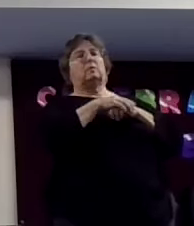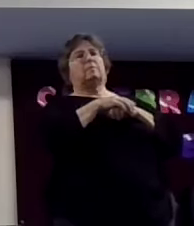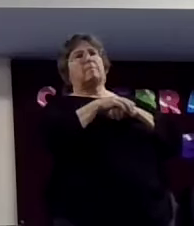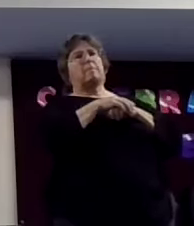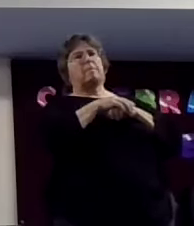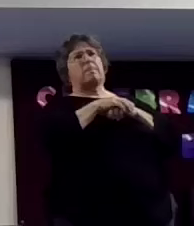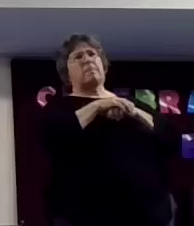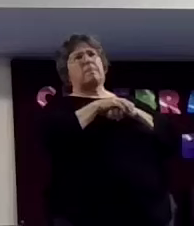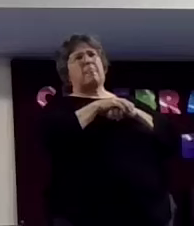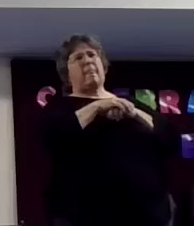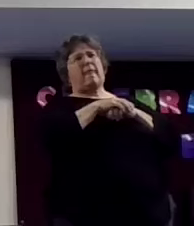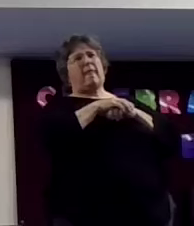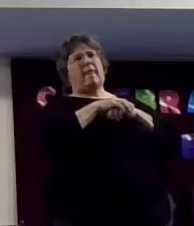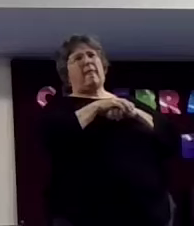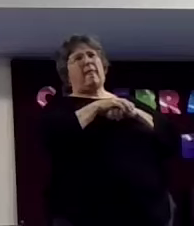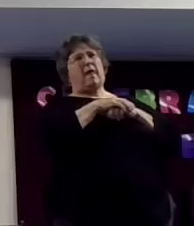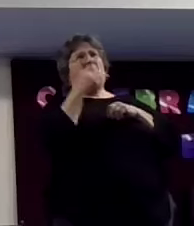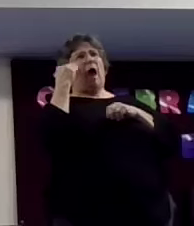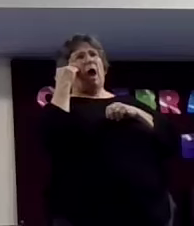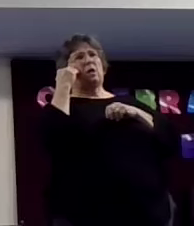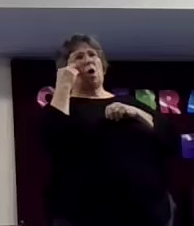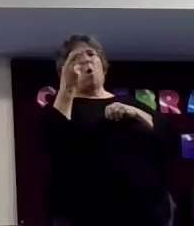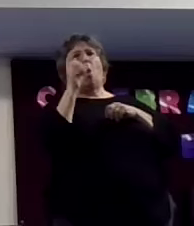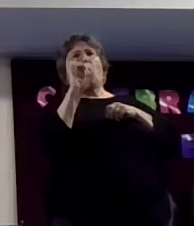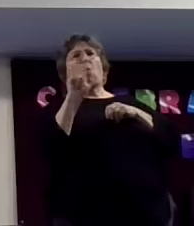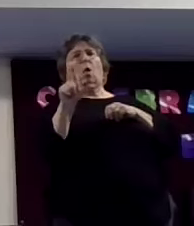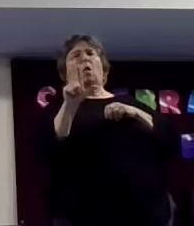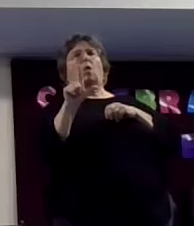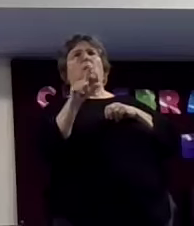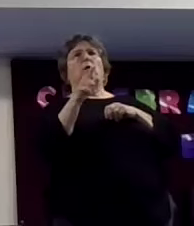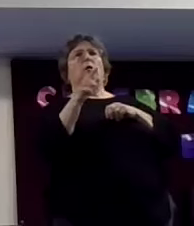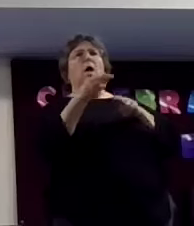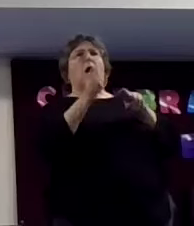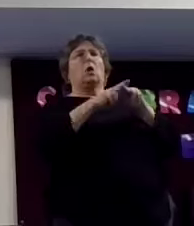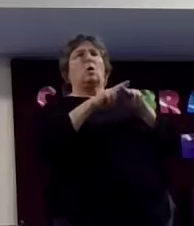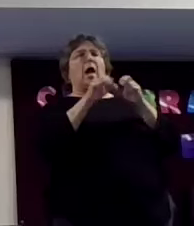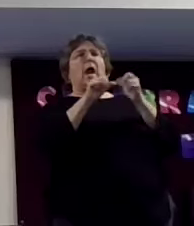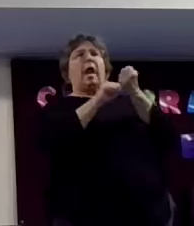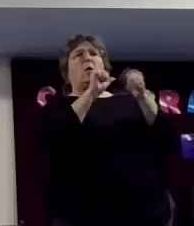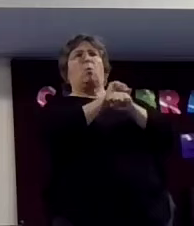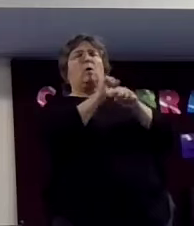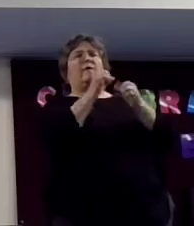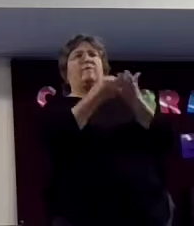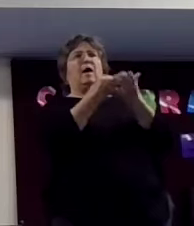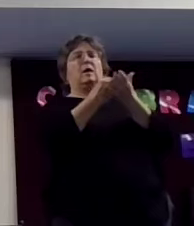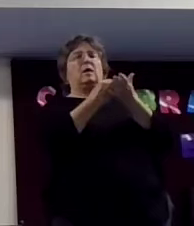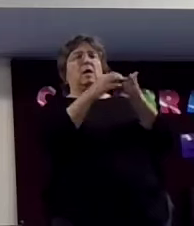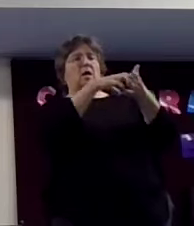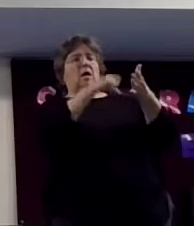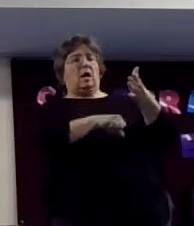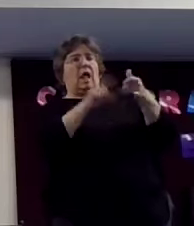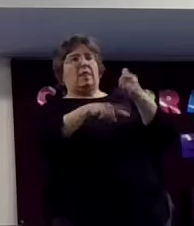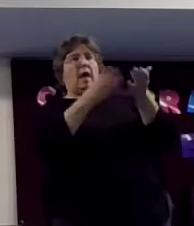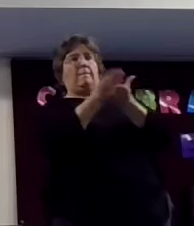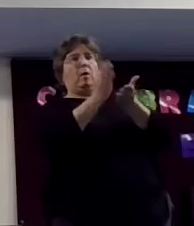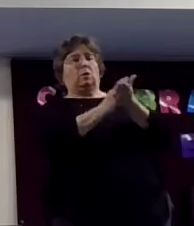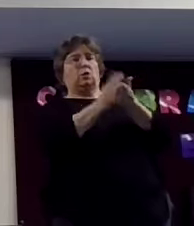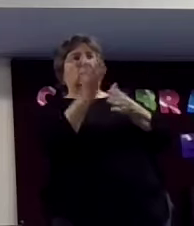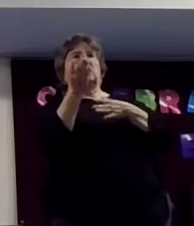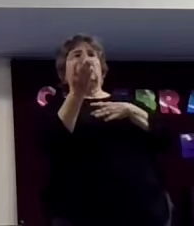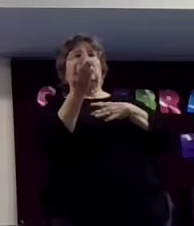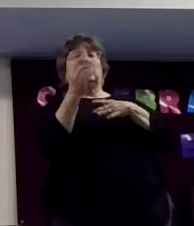sir. I know Hope put in to increase aid worker funding, but then put that out on the last budget